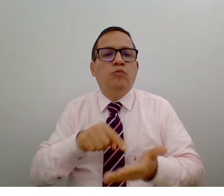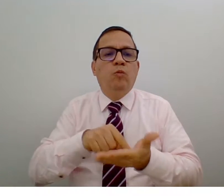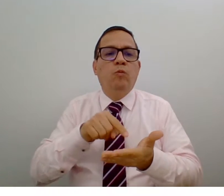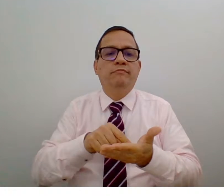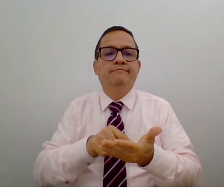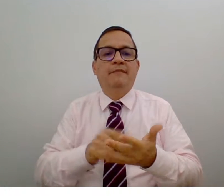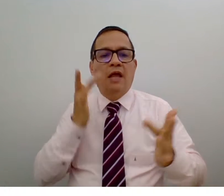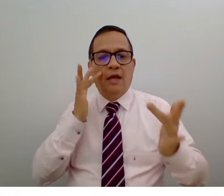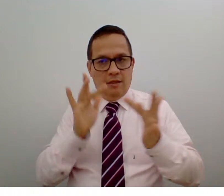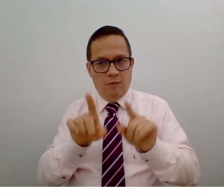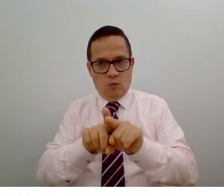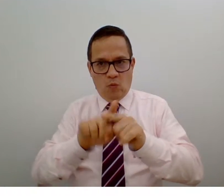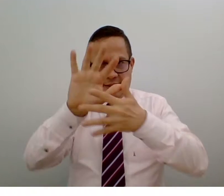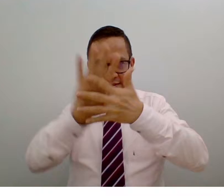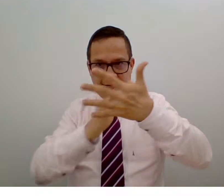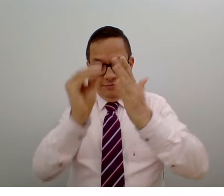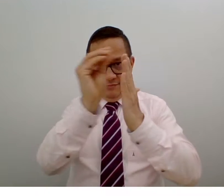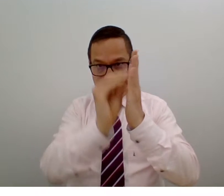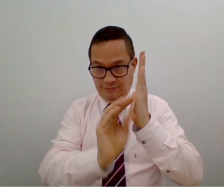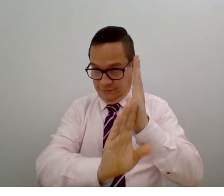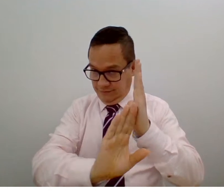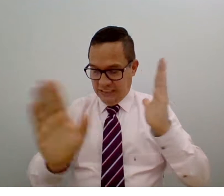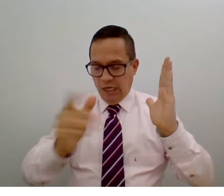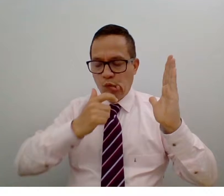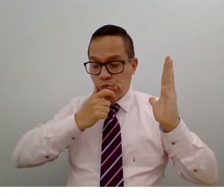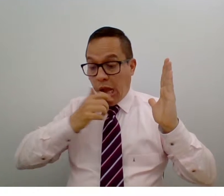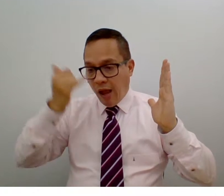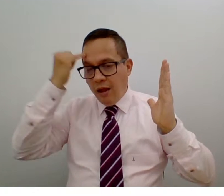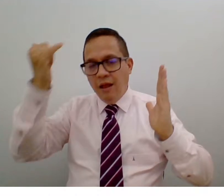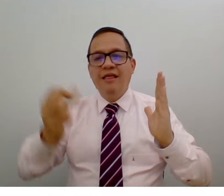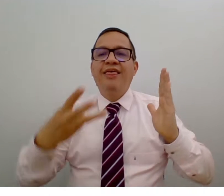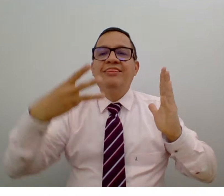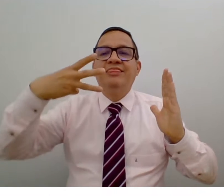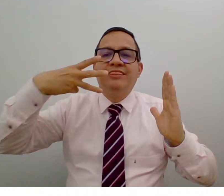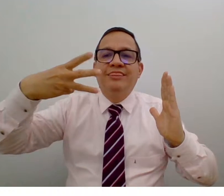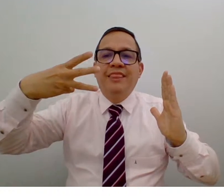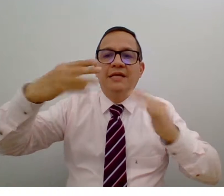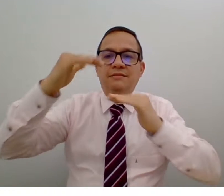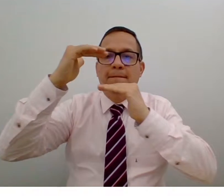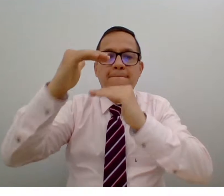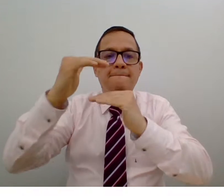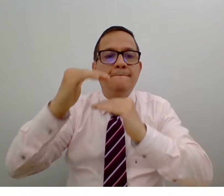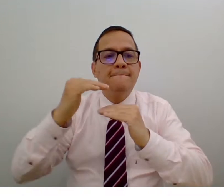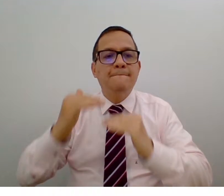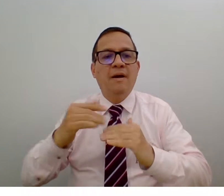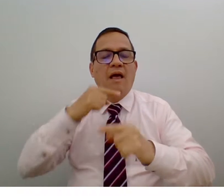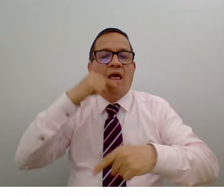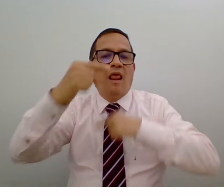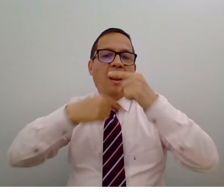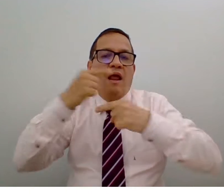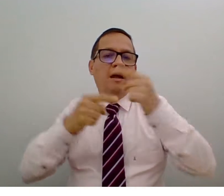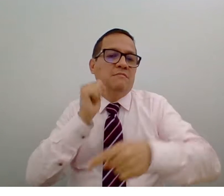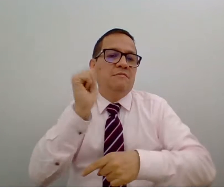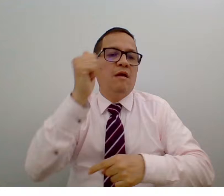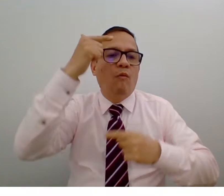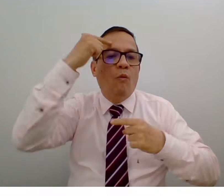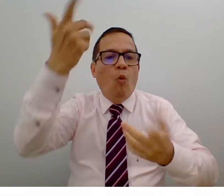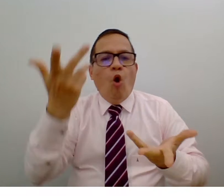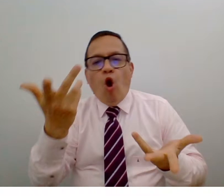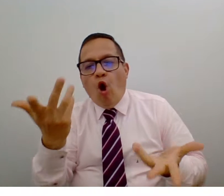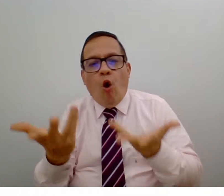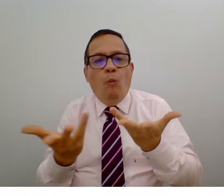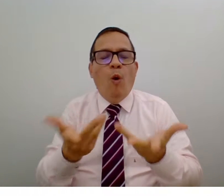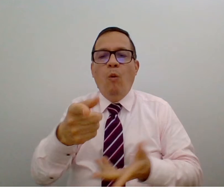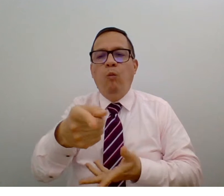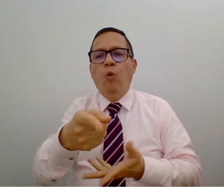Composition. According to the information above, write a 3-paragraph fable where you explain how